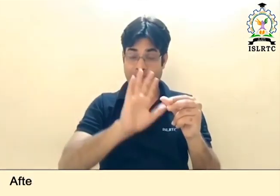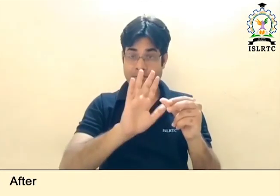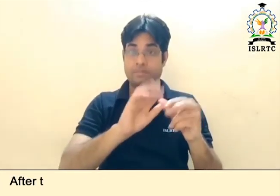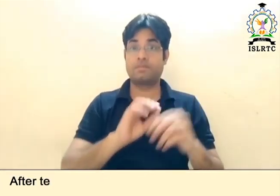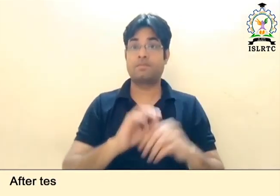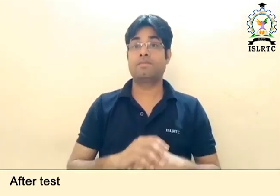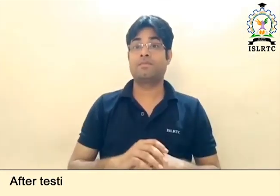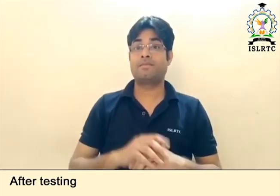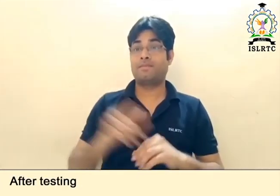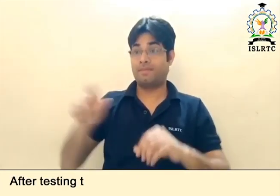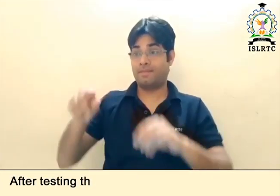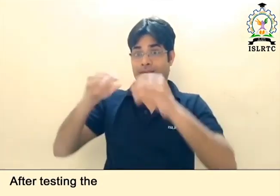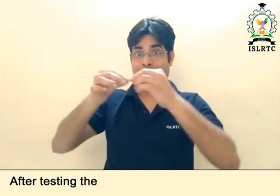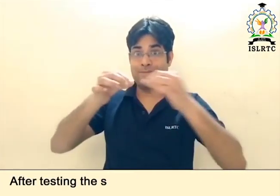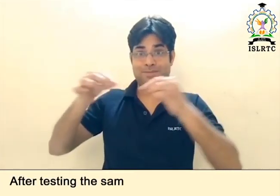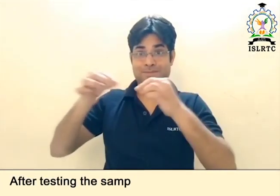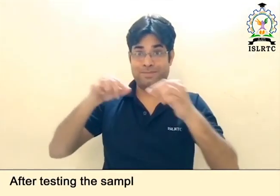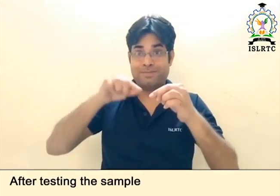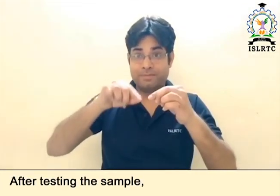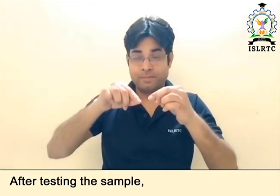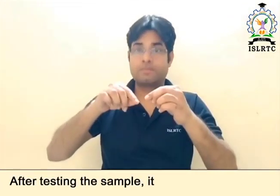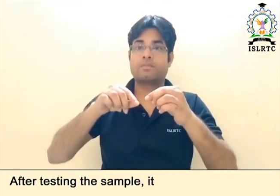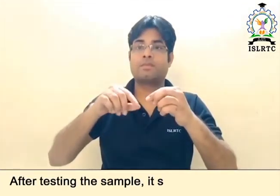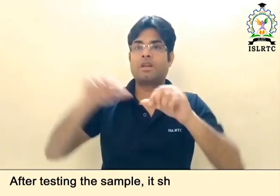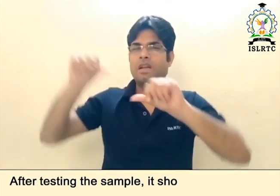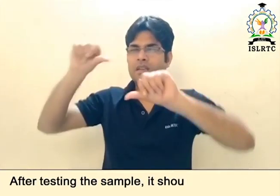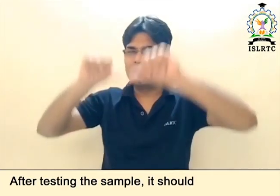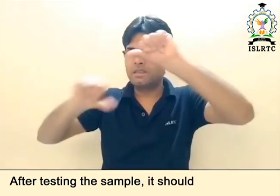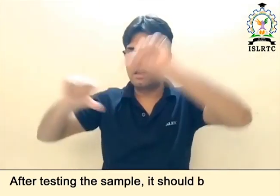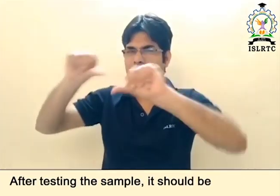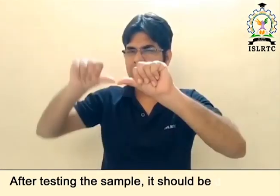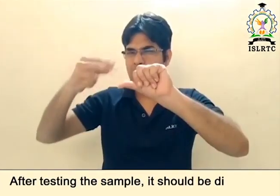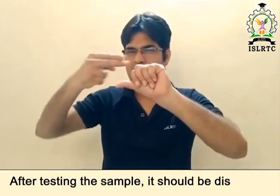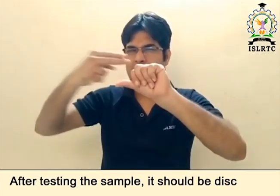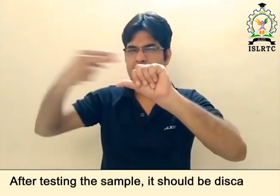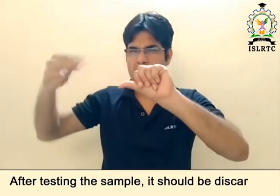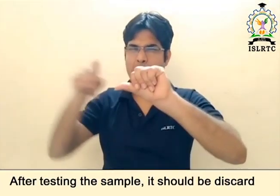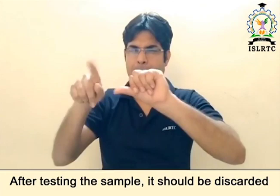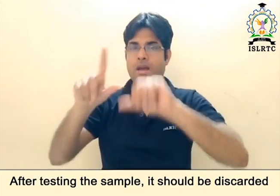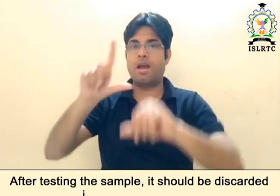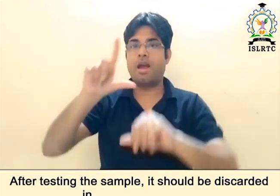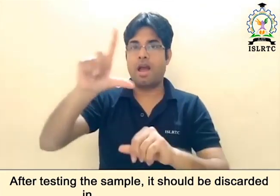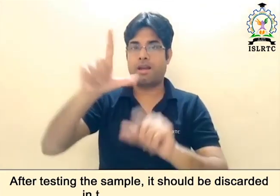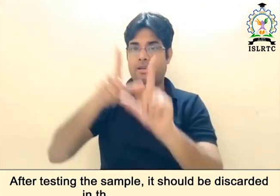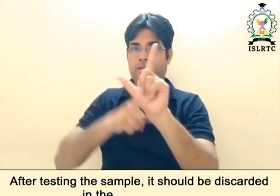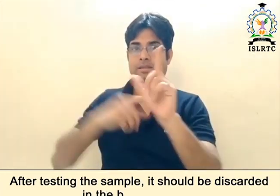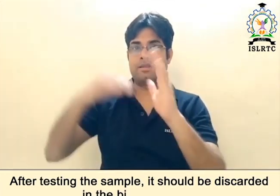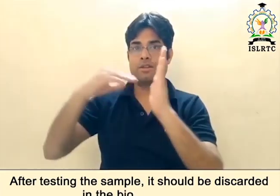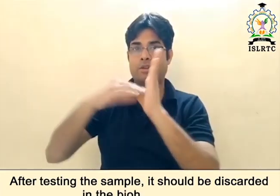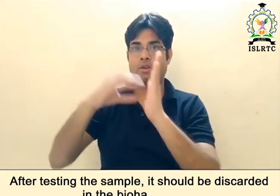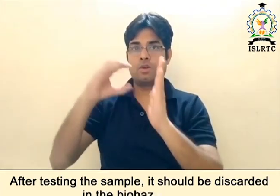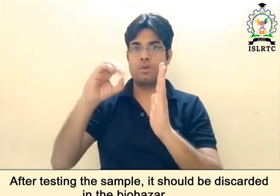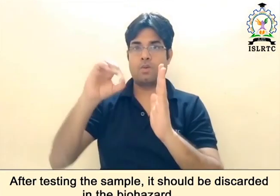After testing the sample, it should be discarded in a biohazard